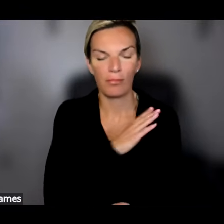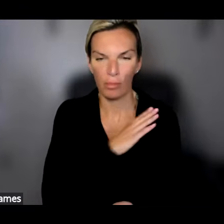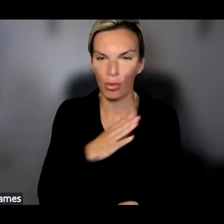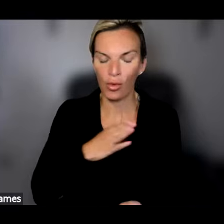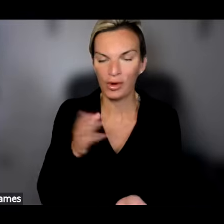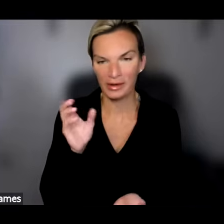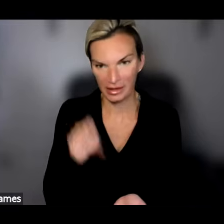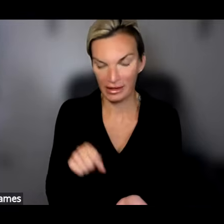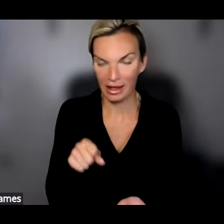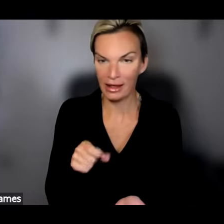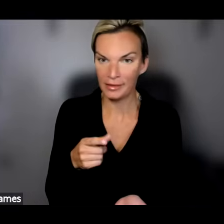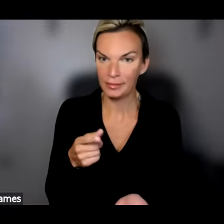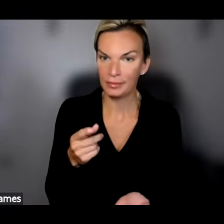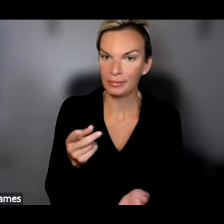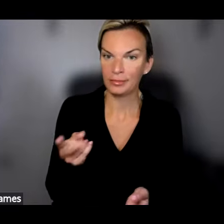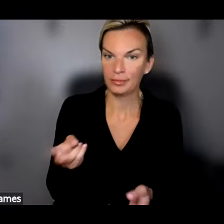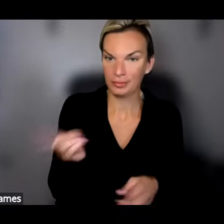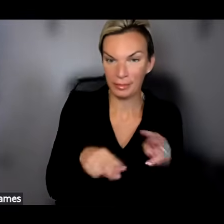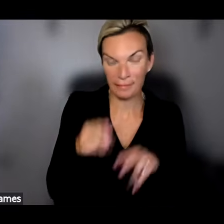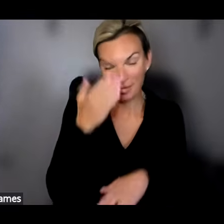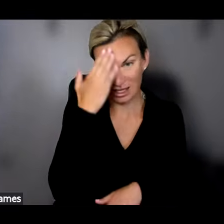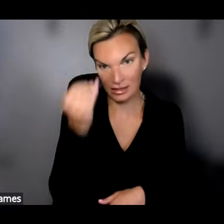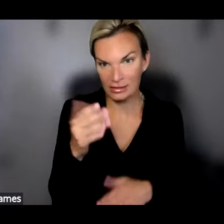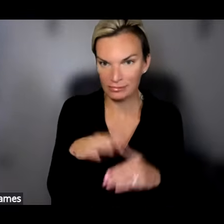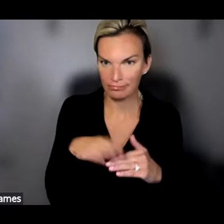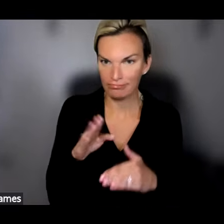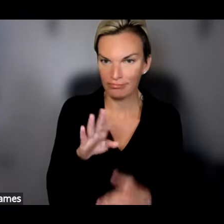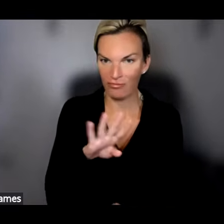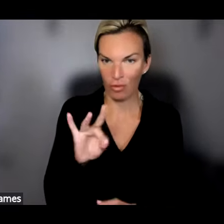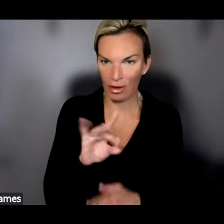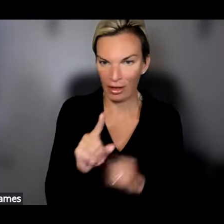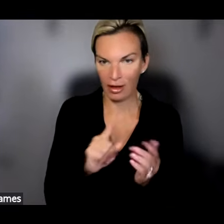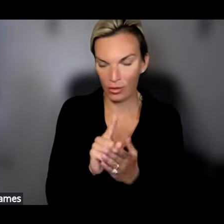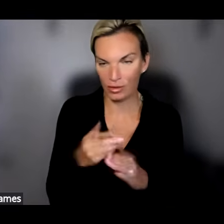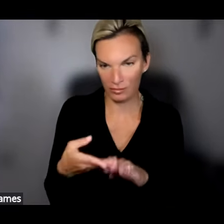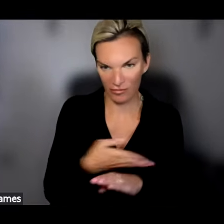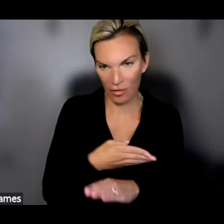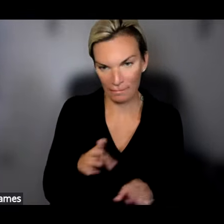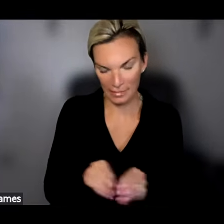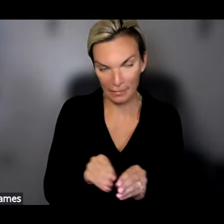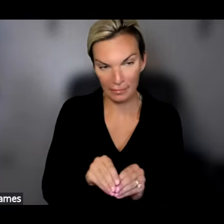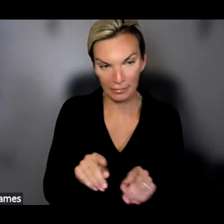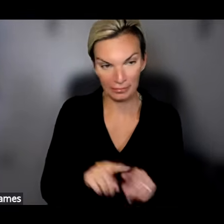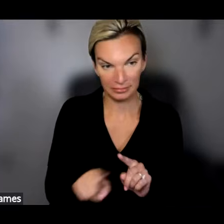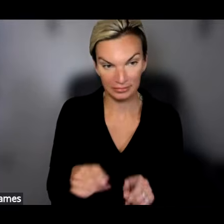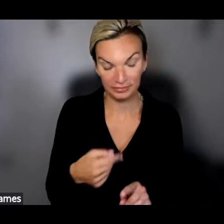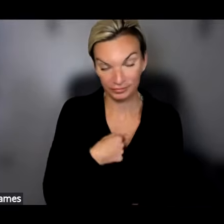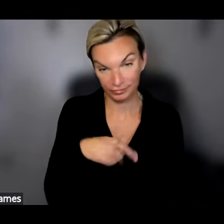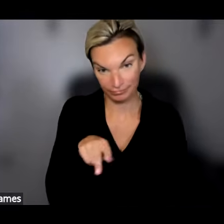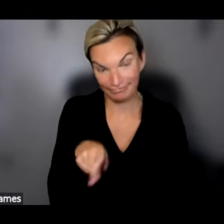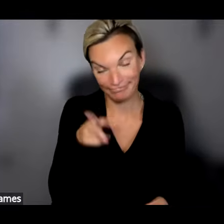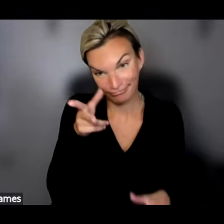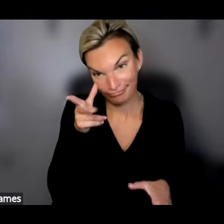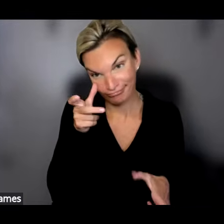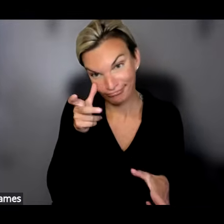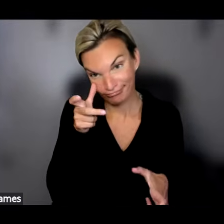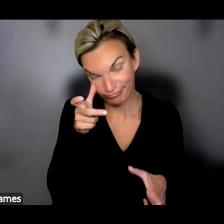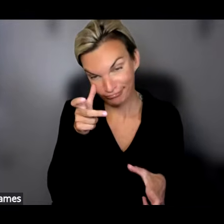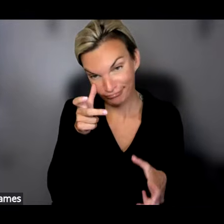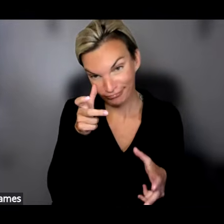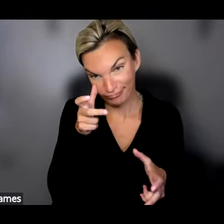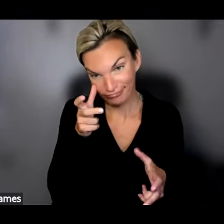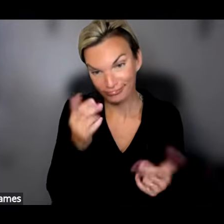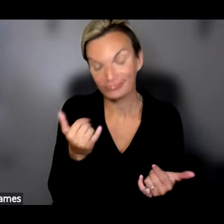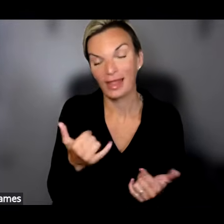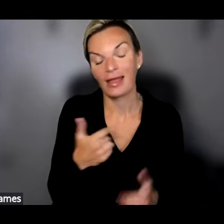submitted to you at least 48 hours before this meeting. But based on what I've heard, I don't believe that